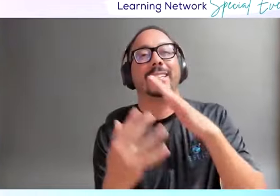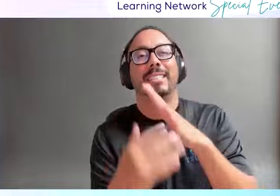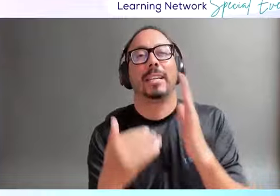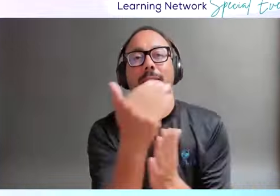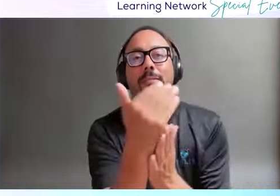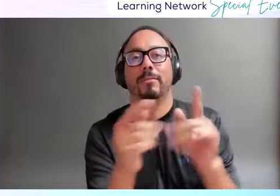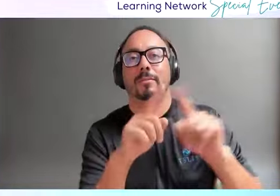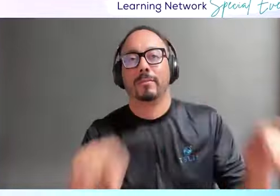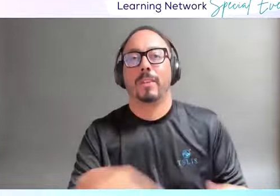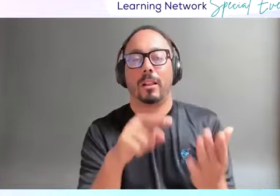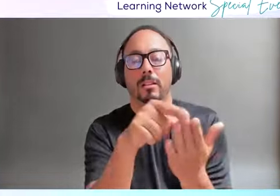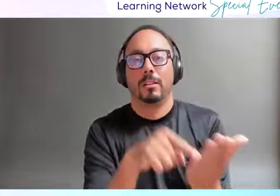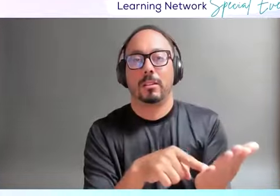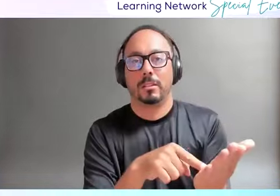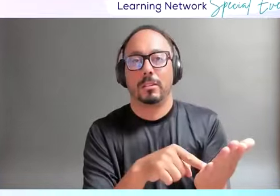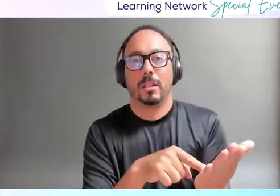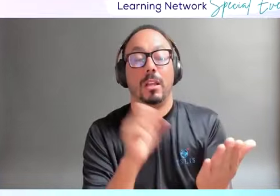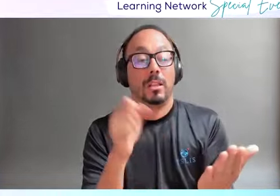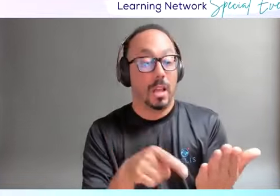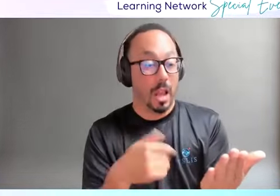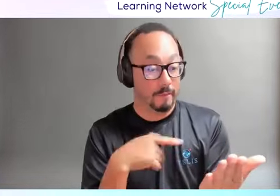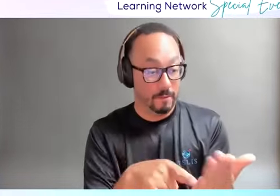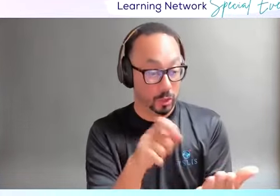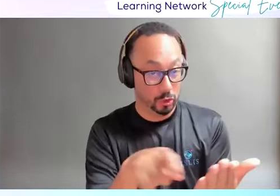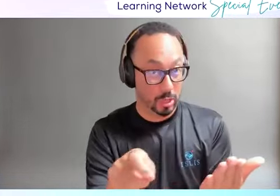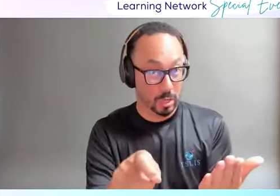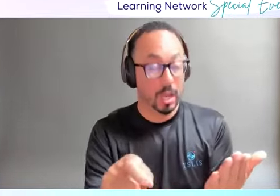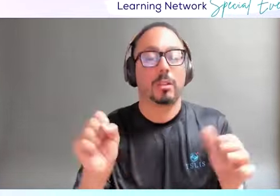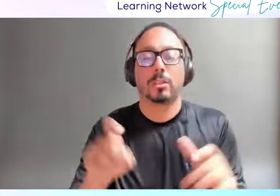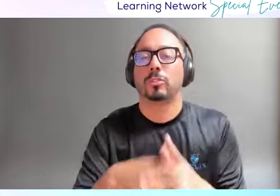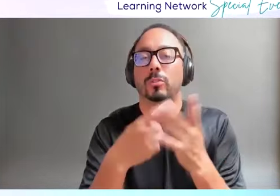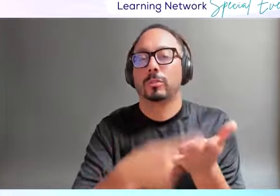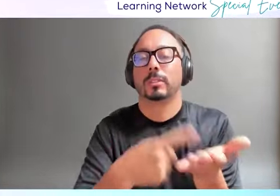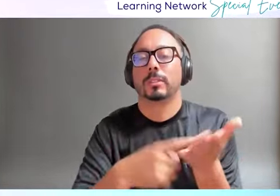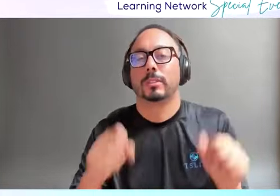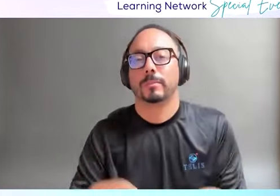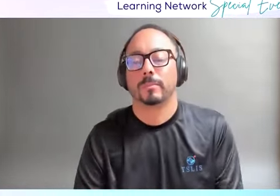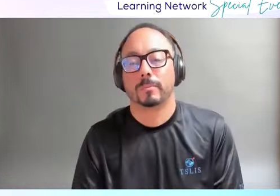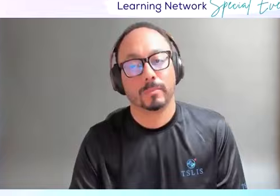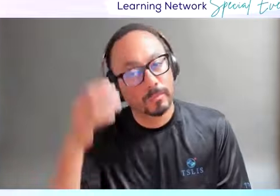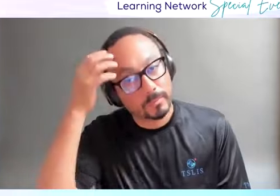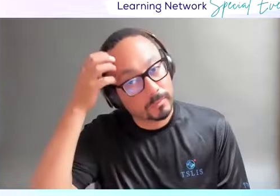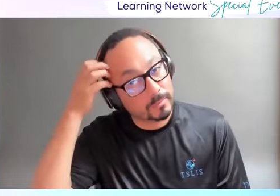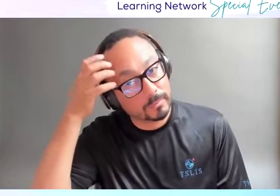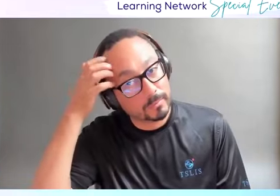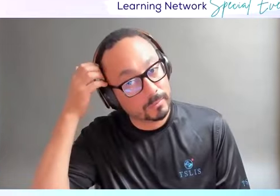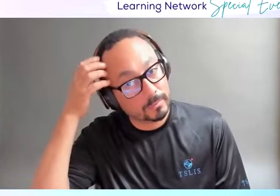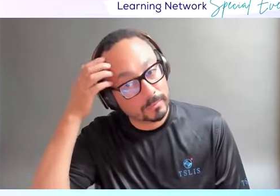conversations can begin. But specifically, yes, it is, plus the incidence and prevalence of